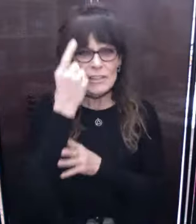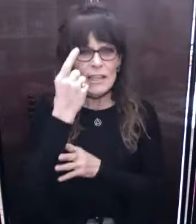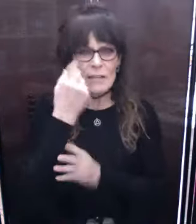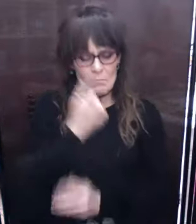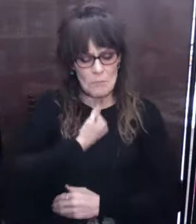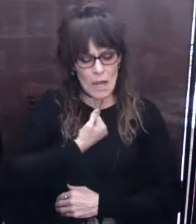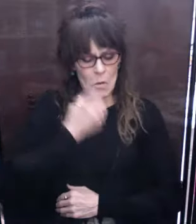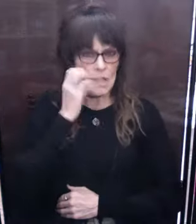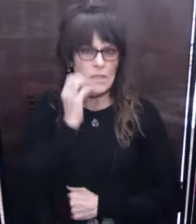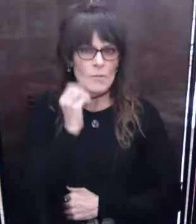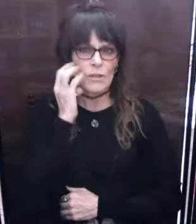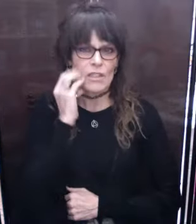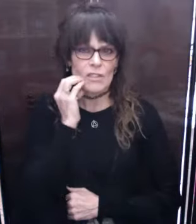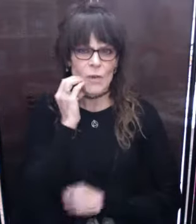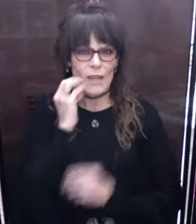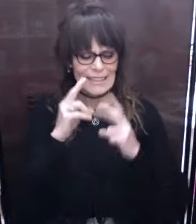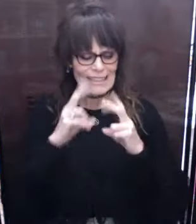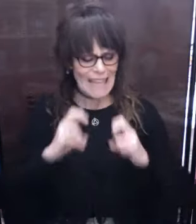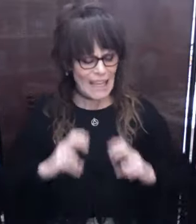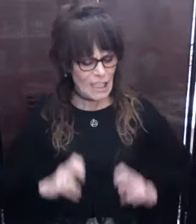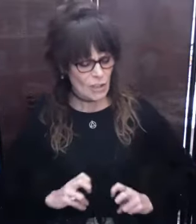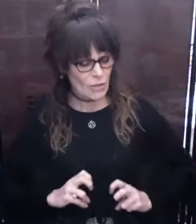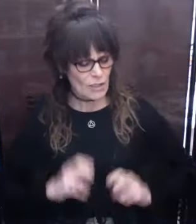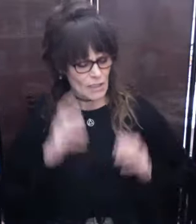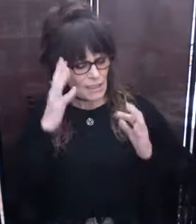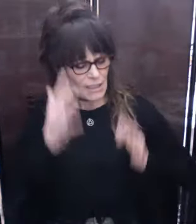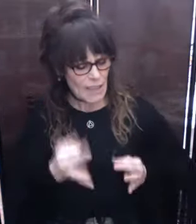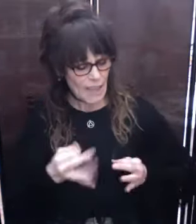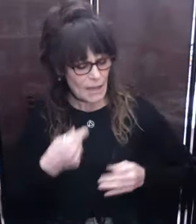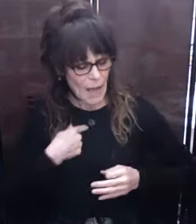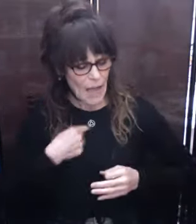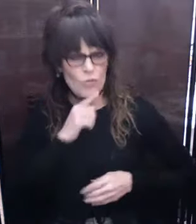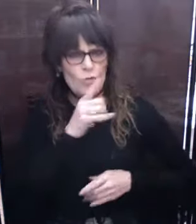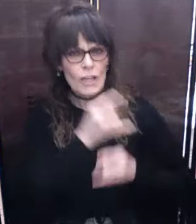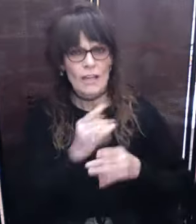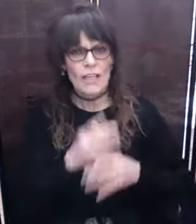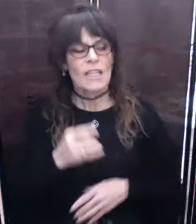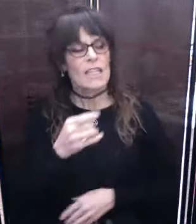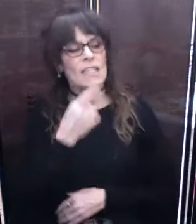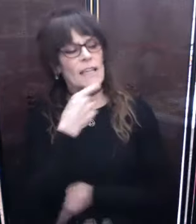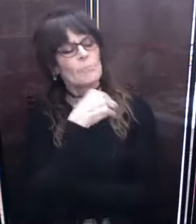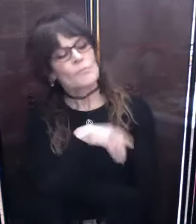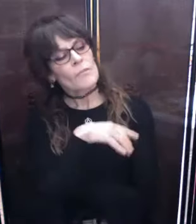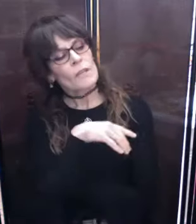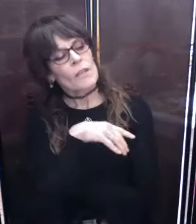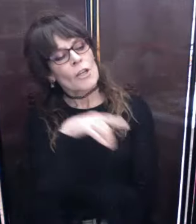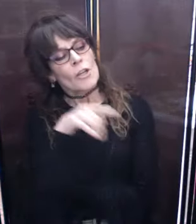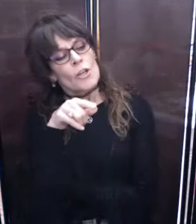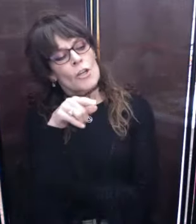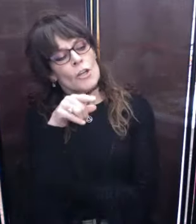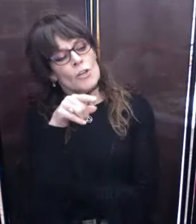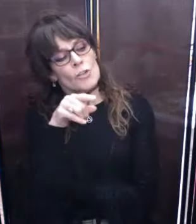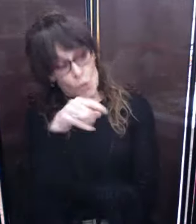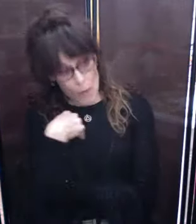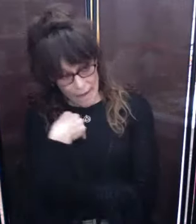could diagnose whether or not I was truly alcoholic. He had asked me, "Did you ever have an experience where you meant to have a drink,